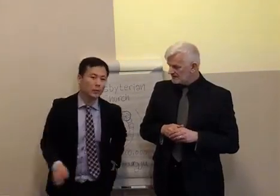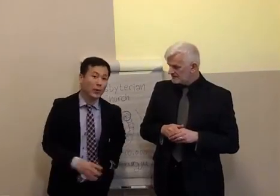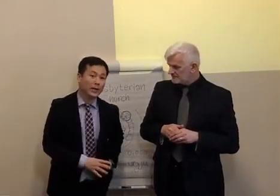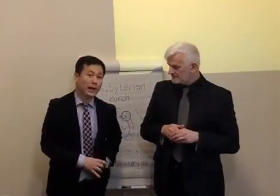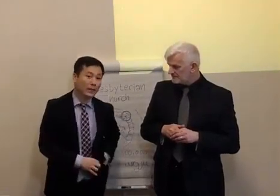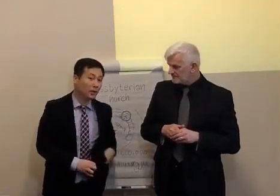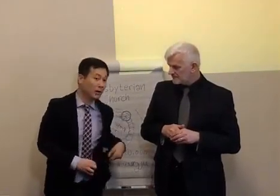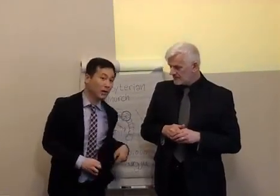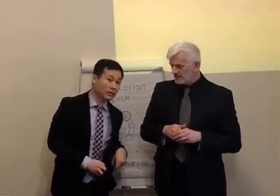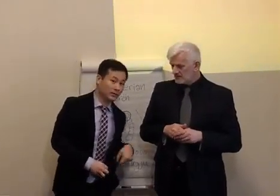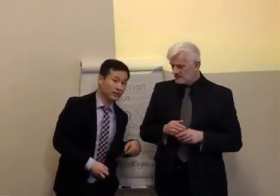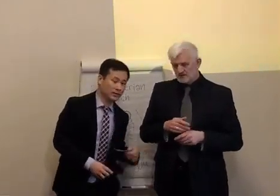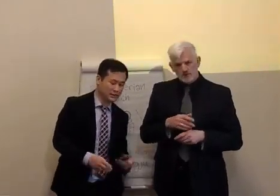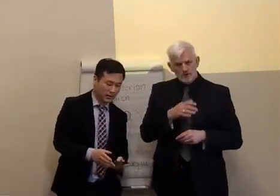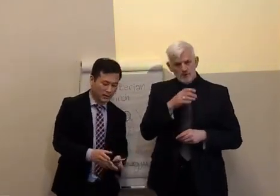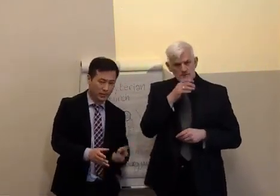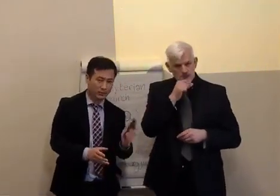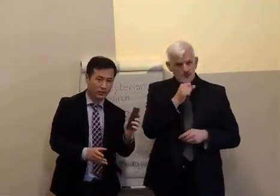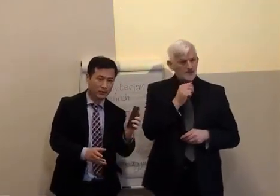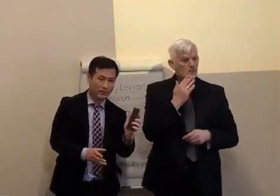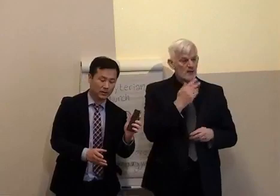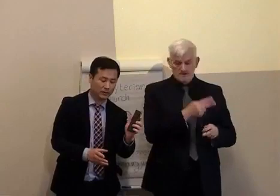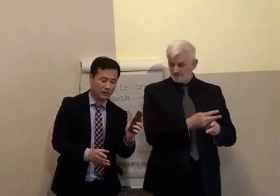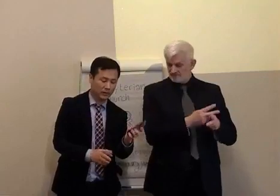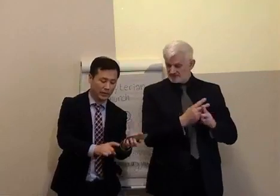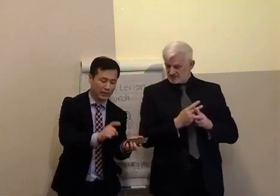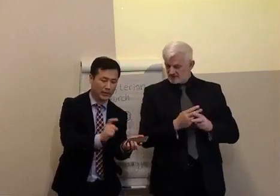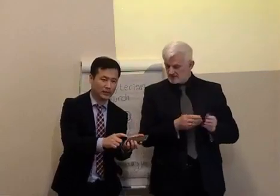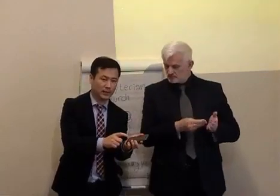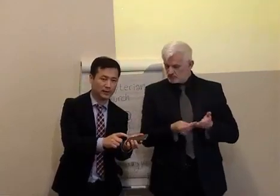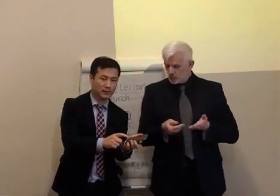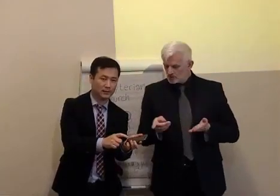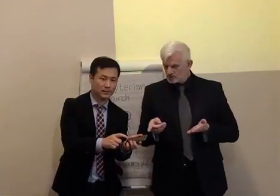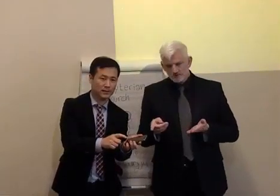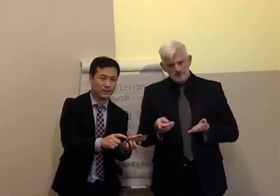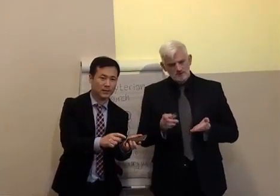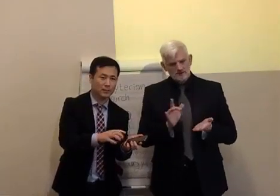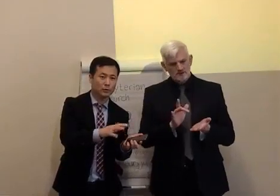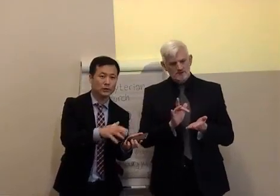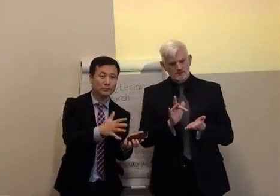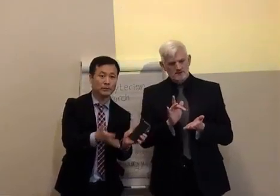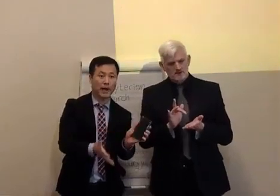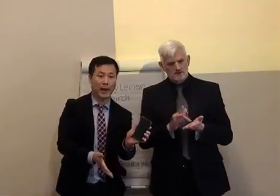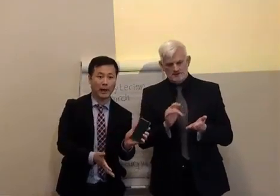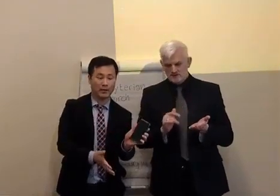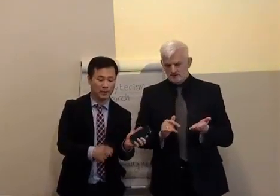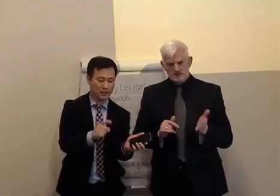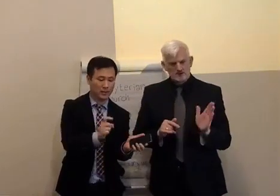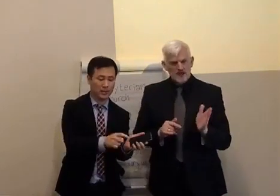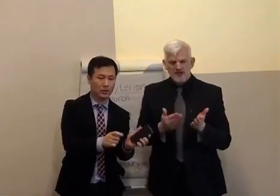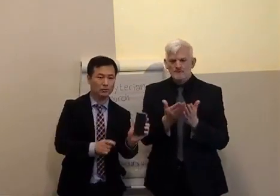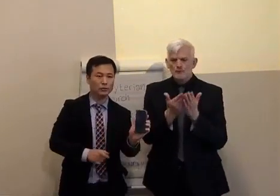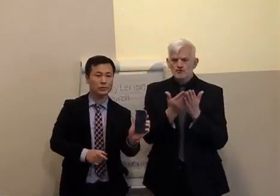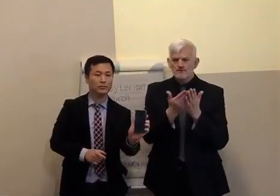When he came to our house first, he bring the smartphone and click that Muslim prayer. He turning on Muslim